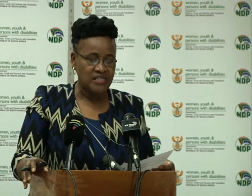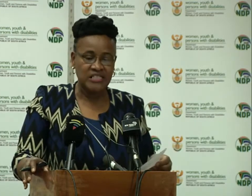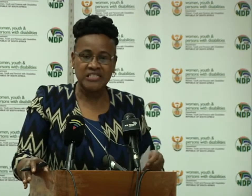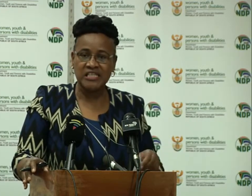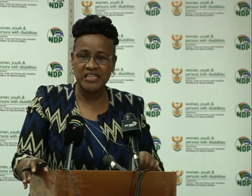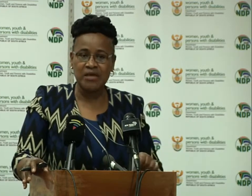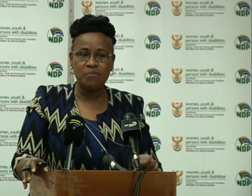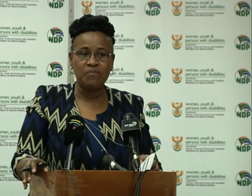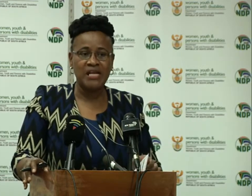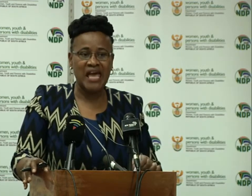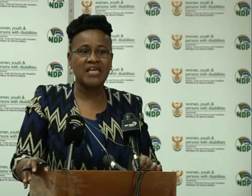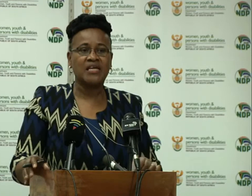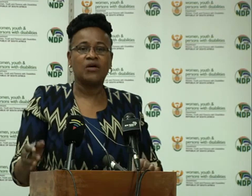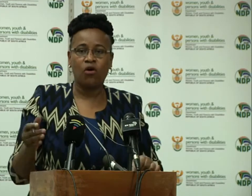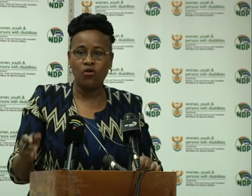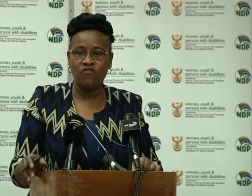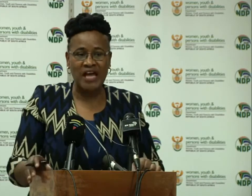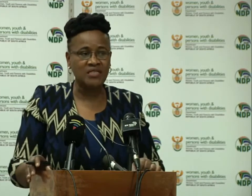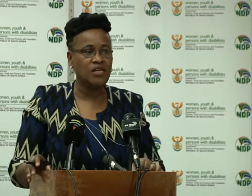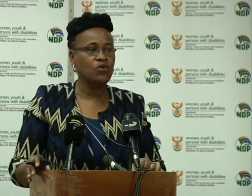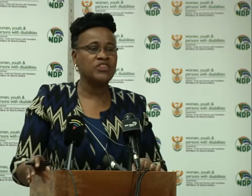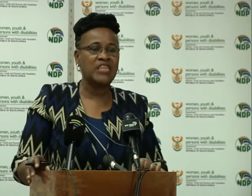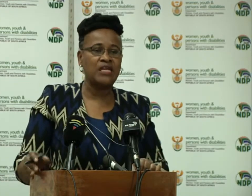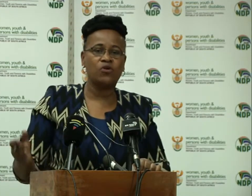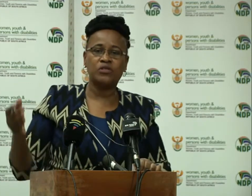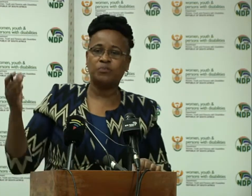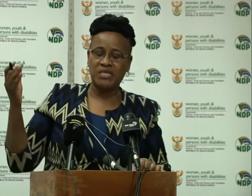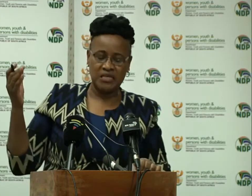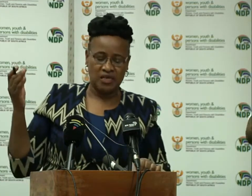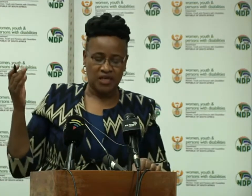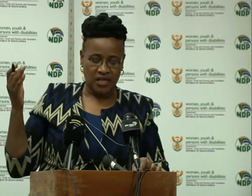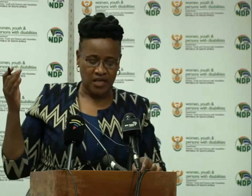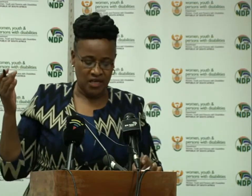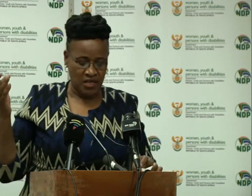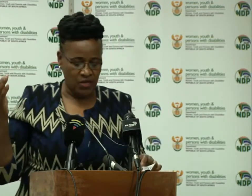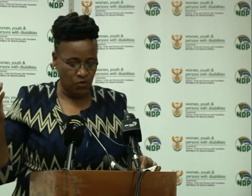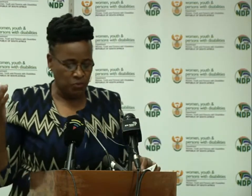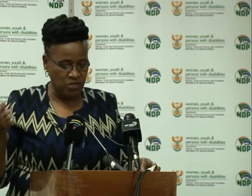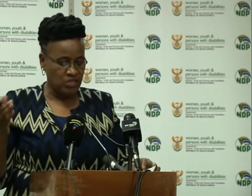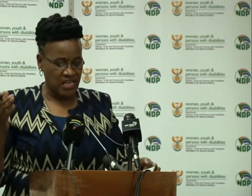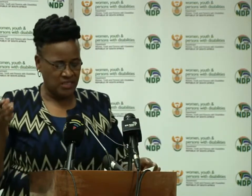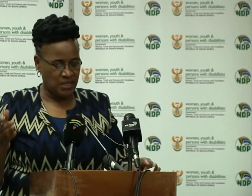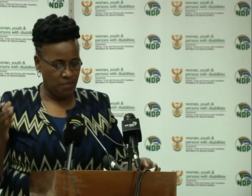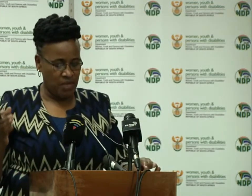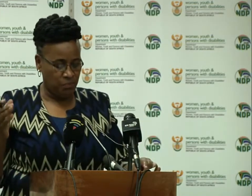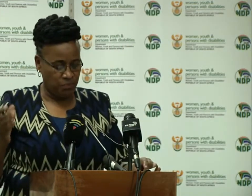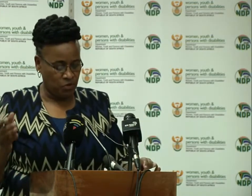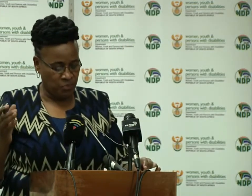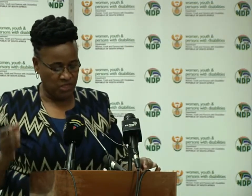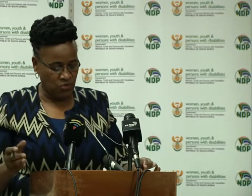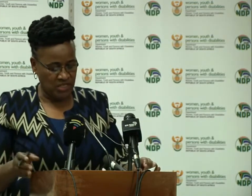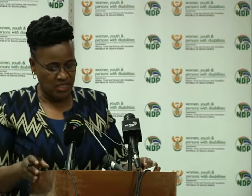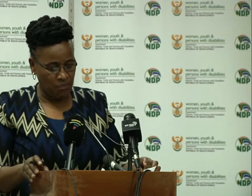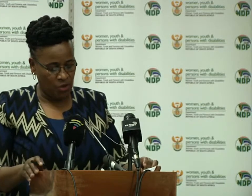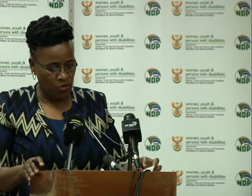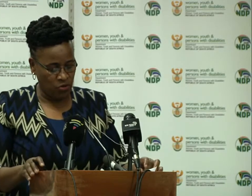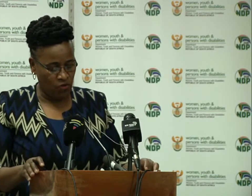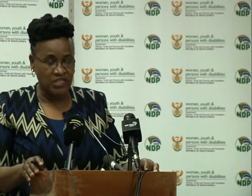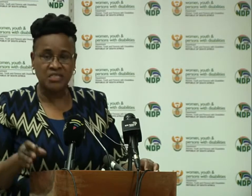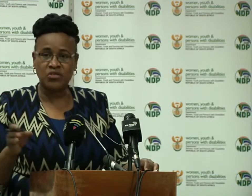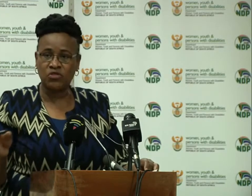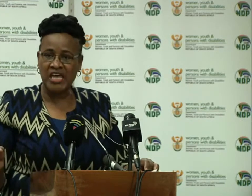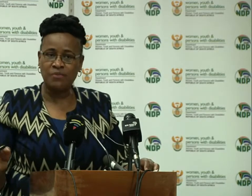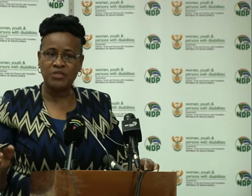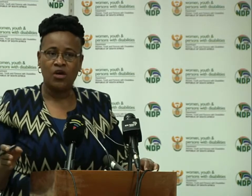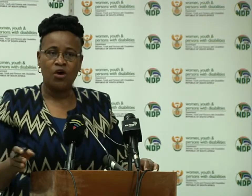start treating them like all of us, and not be and not prejudice them because